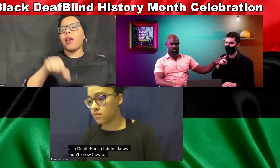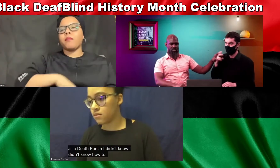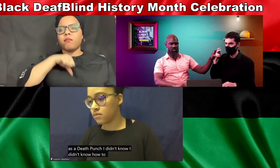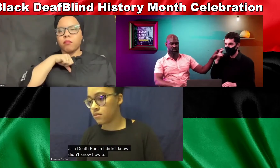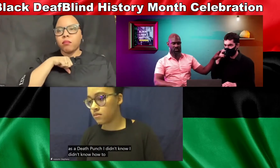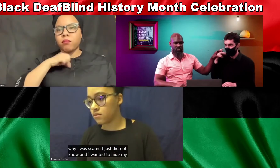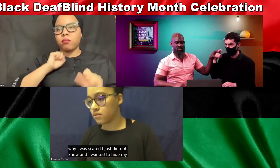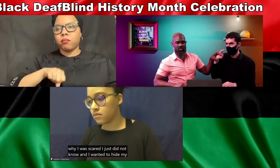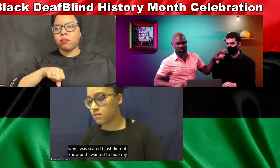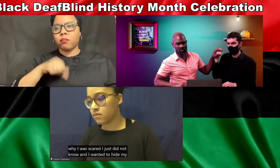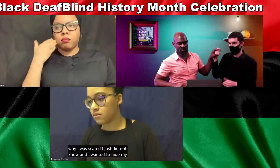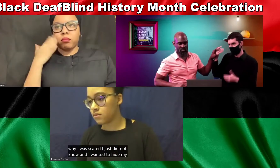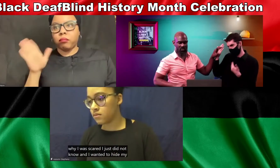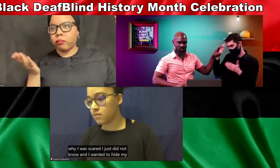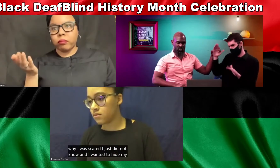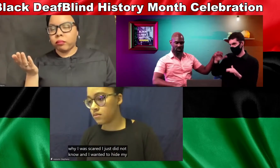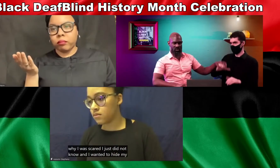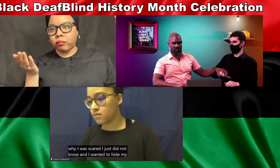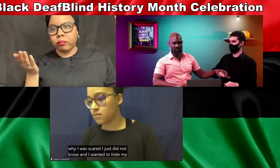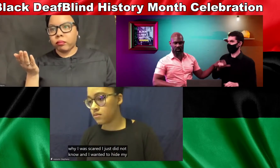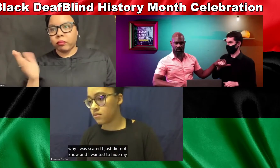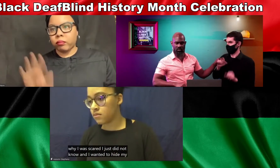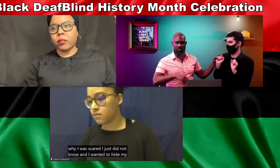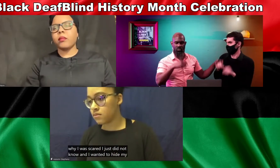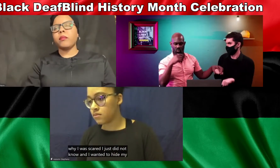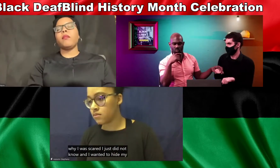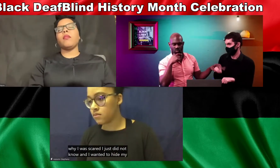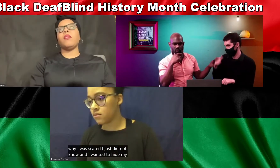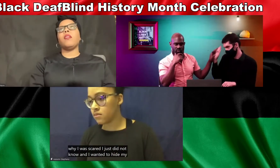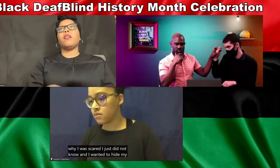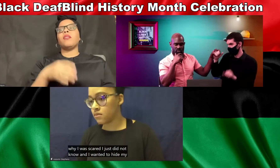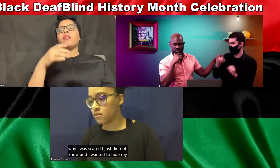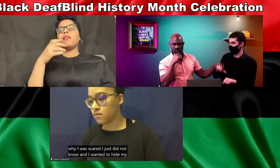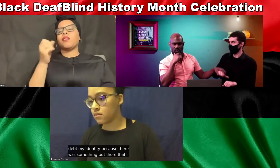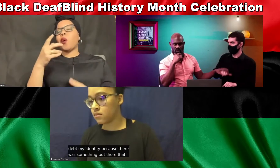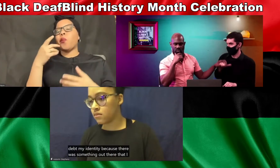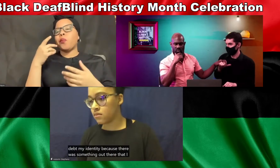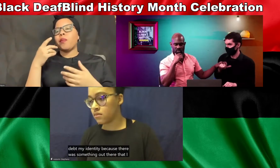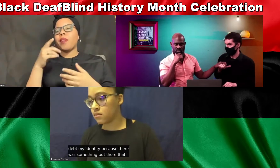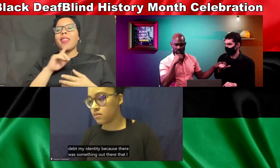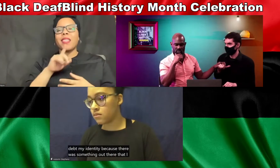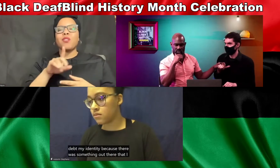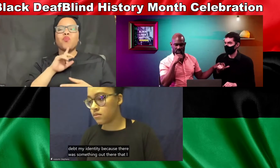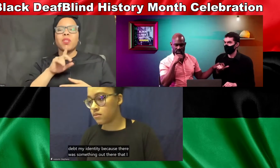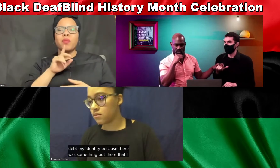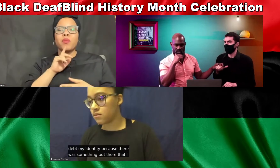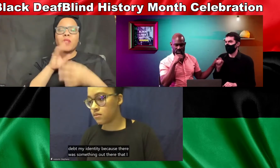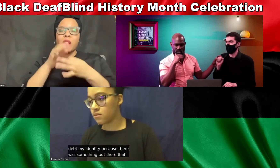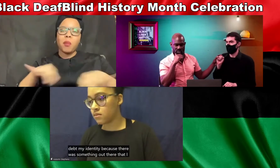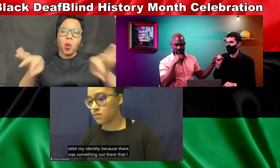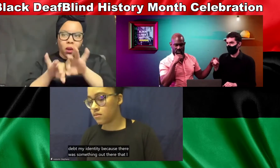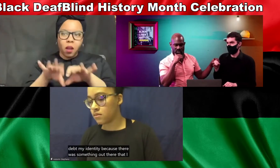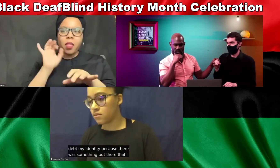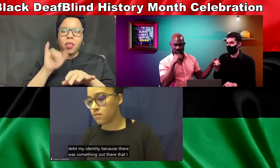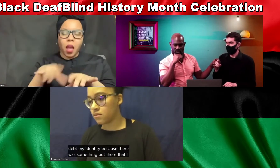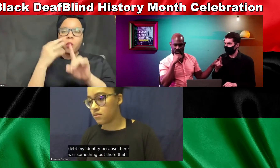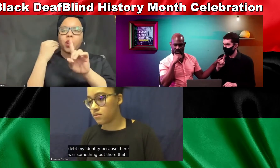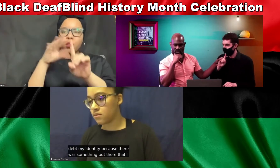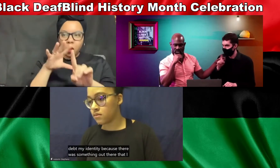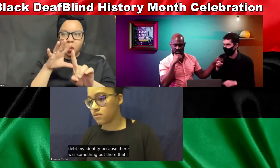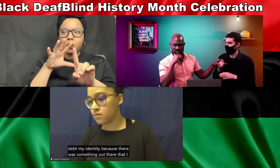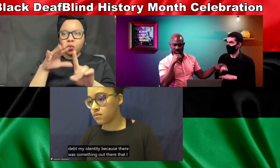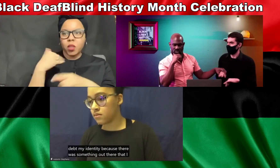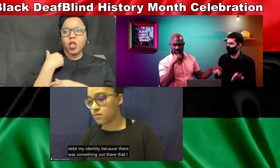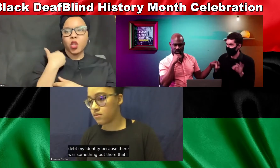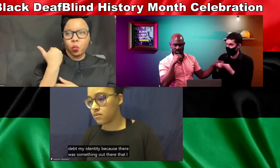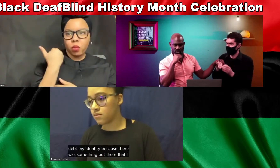because there was something out there that I wanted to be proud of. So